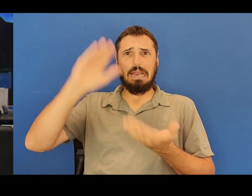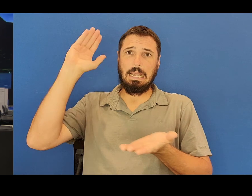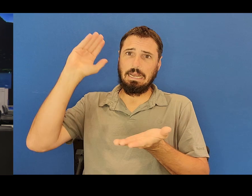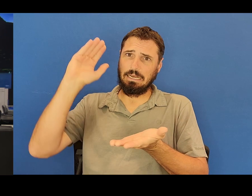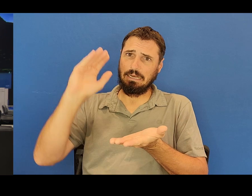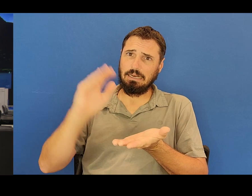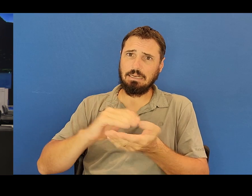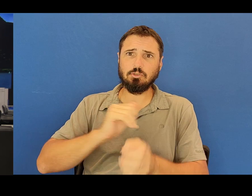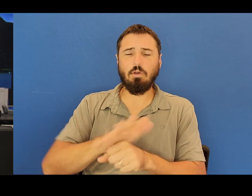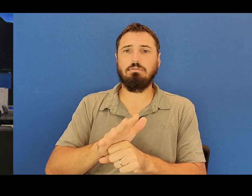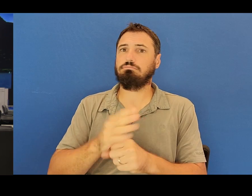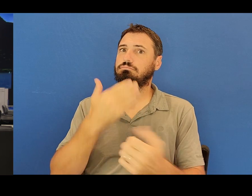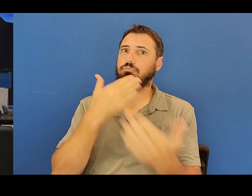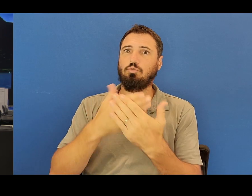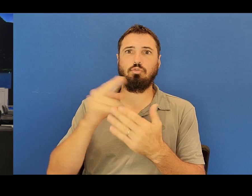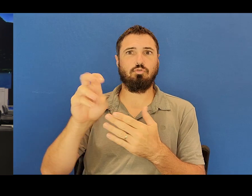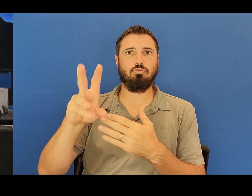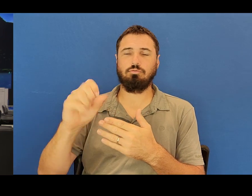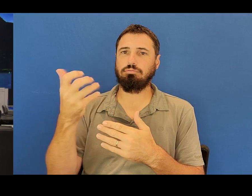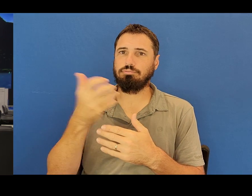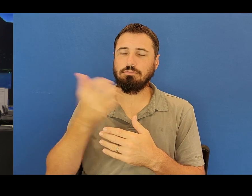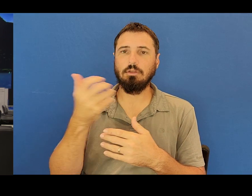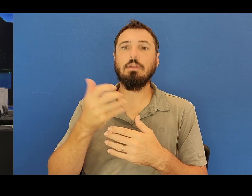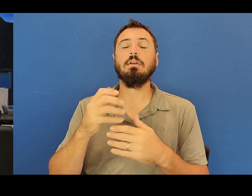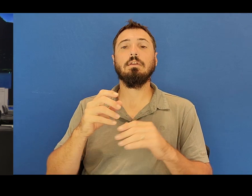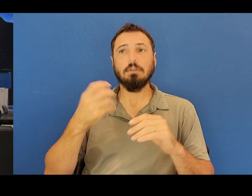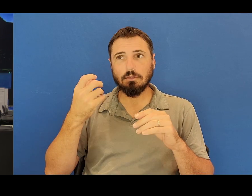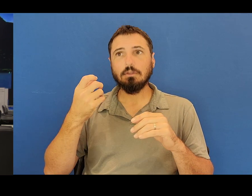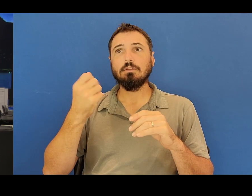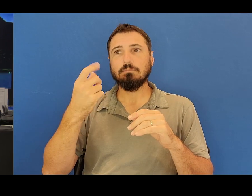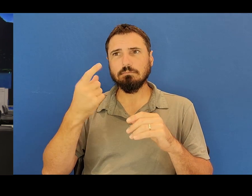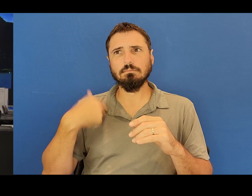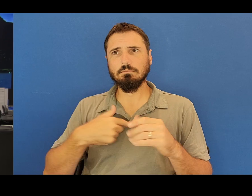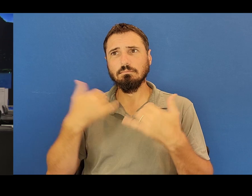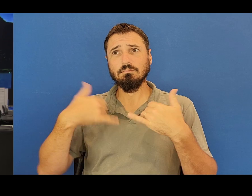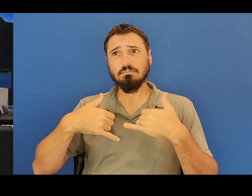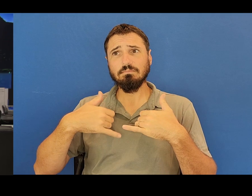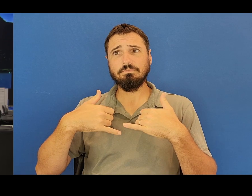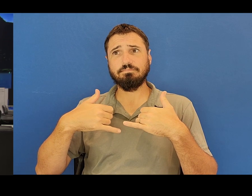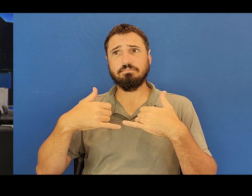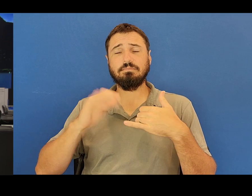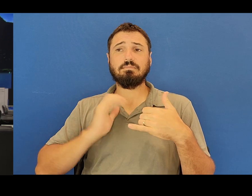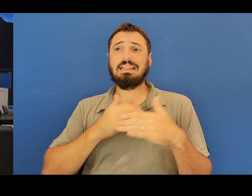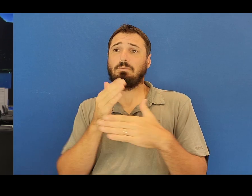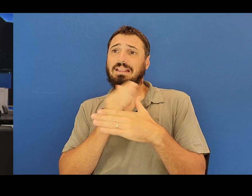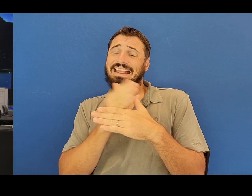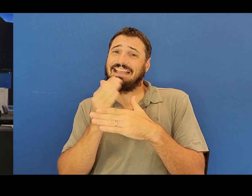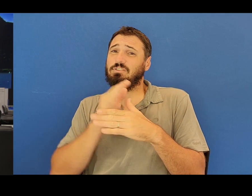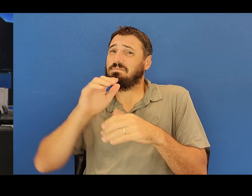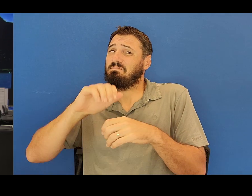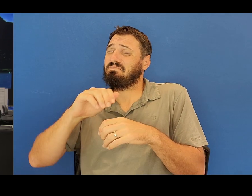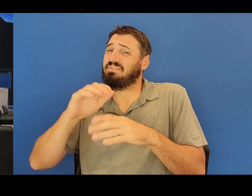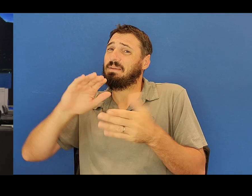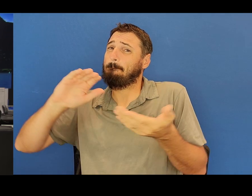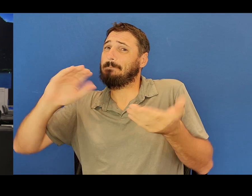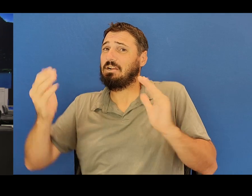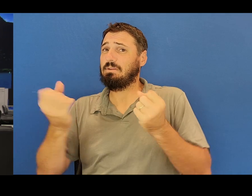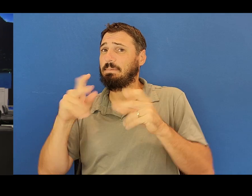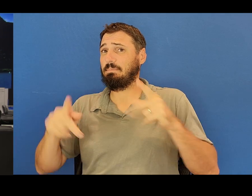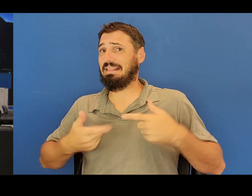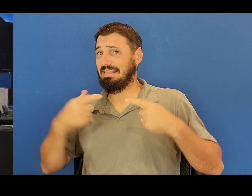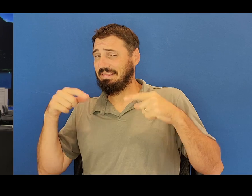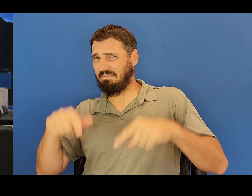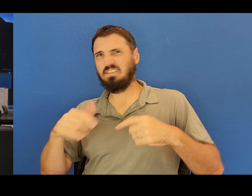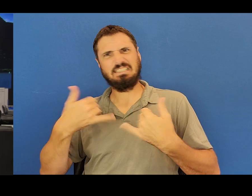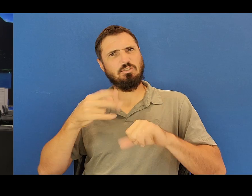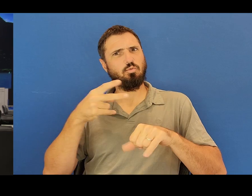declining case count is great news. Kauai's rate on a population basis is still almost twice the state rate, but we're trending